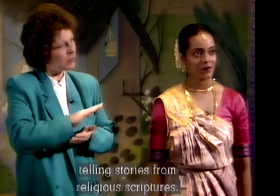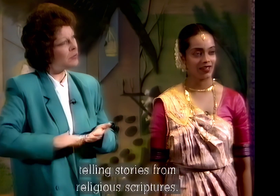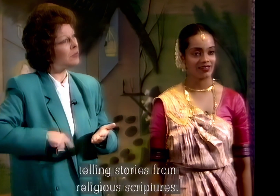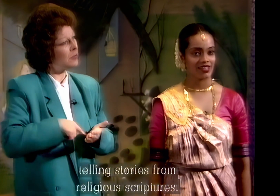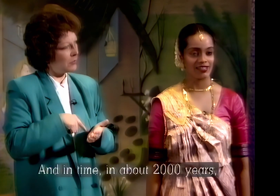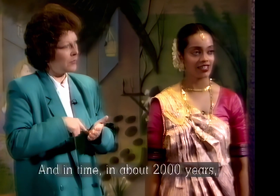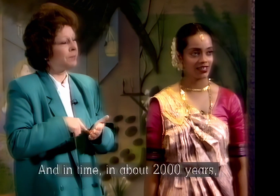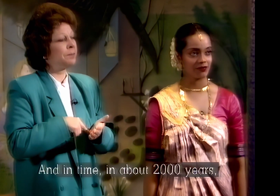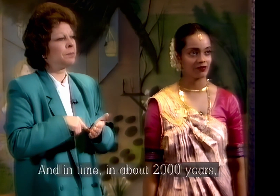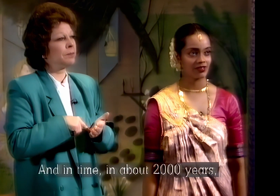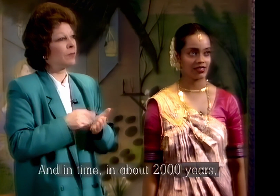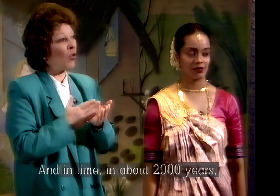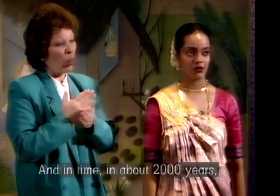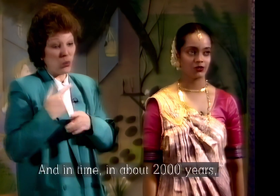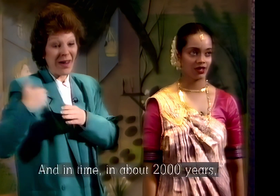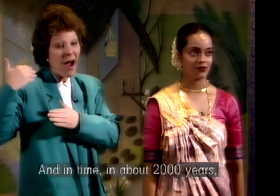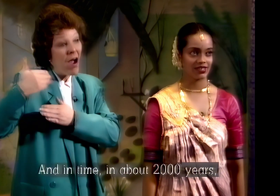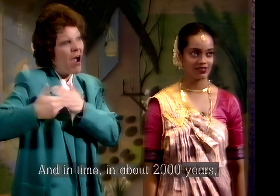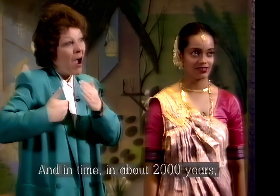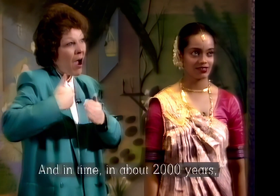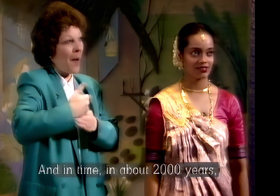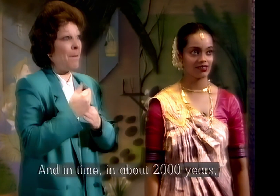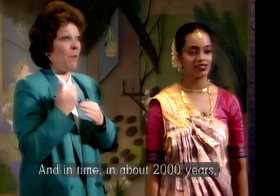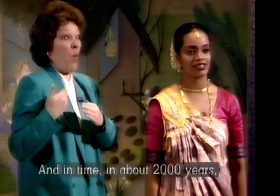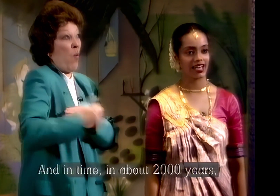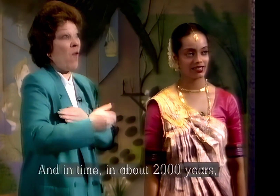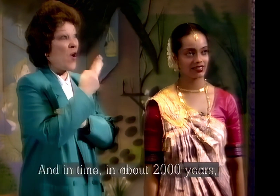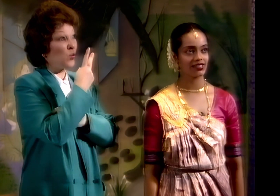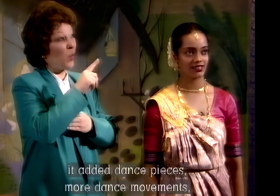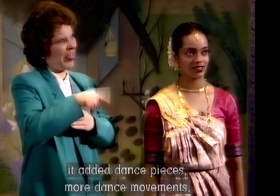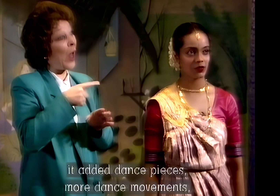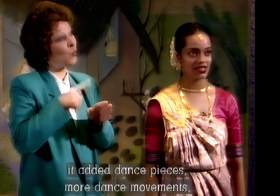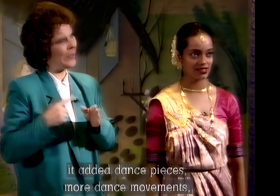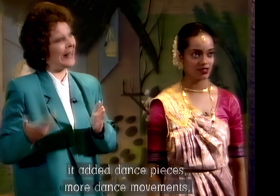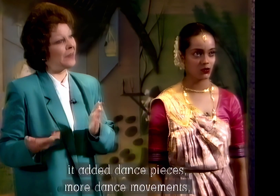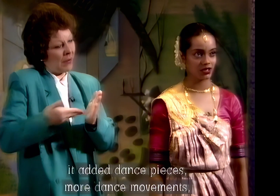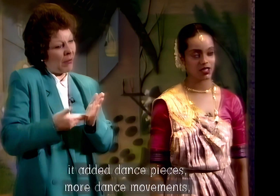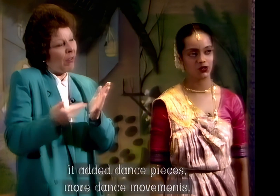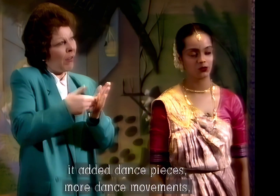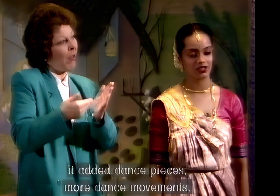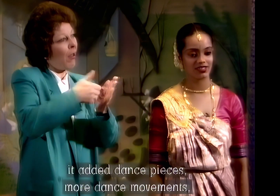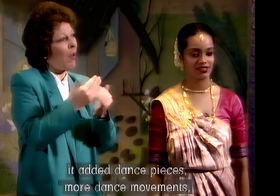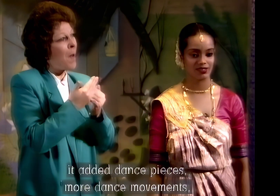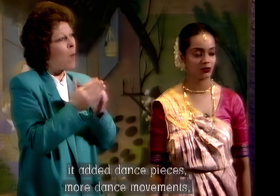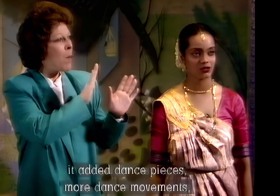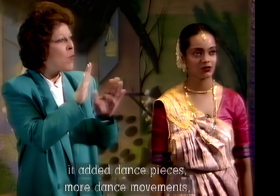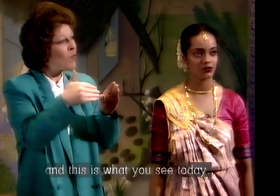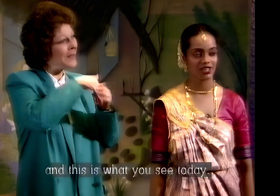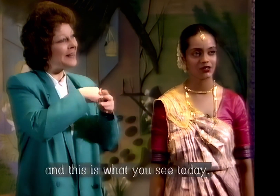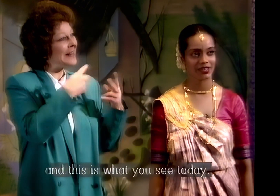And in time, in about 2,000 years, it added dance pieces, more dance movements, and this is what you see today.